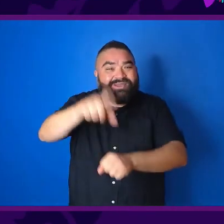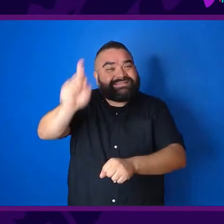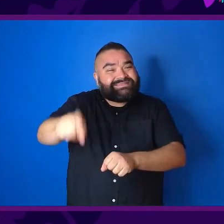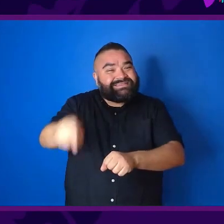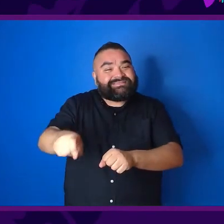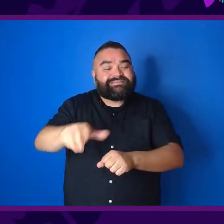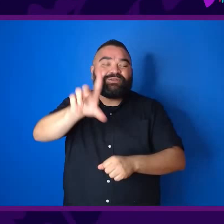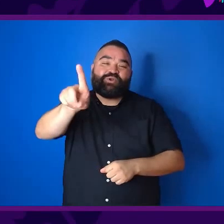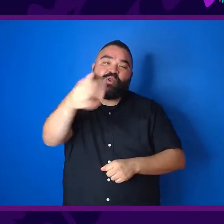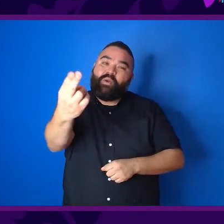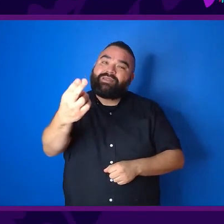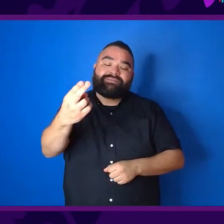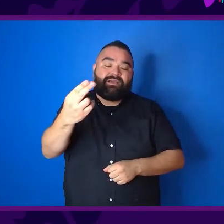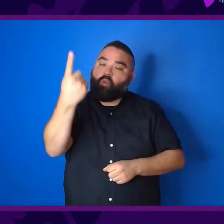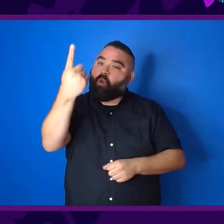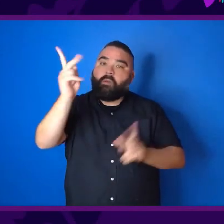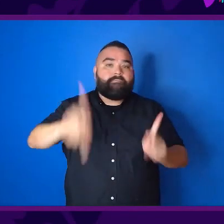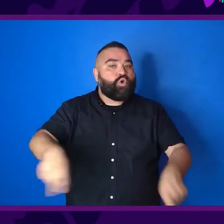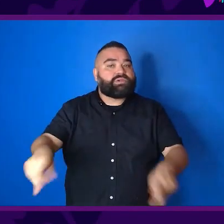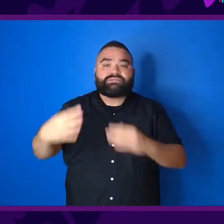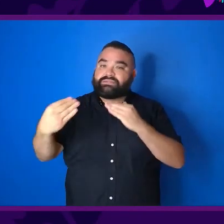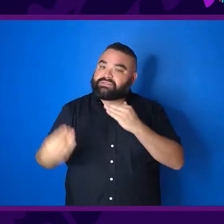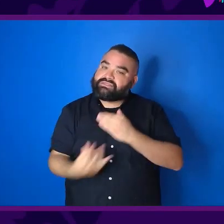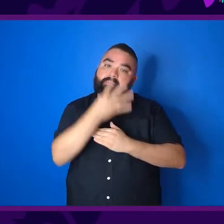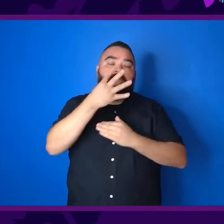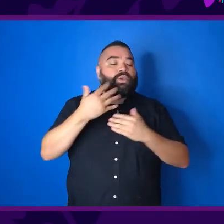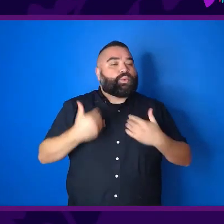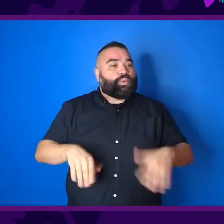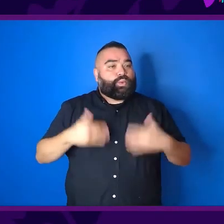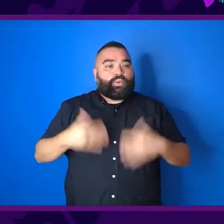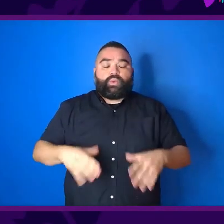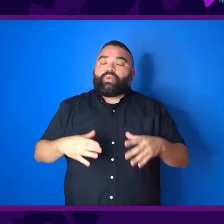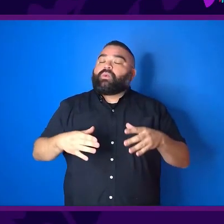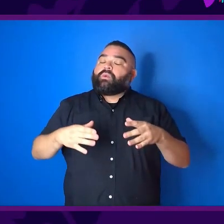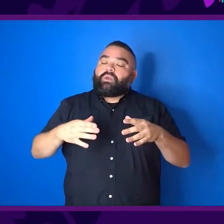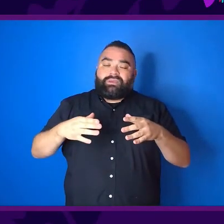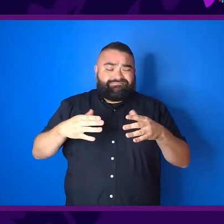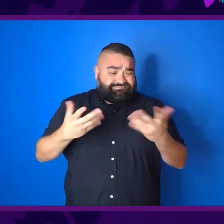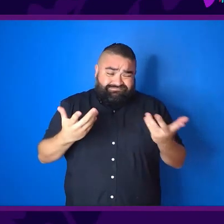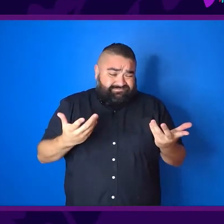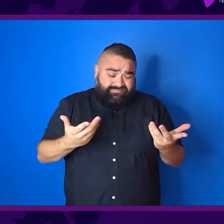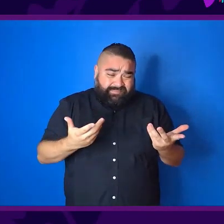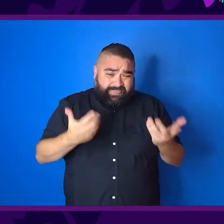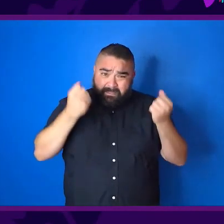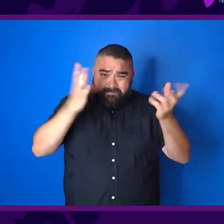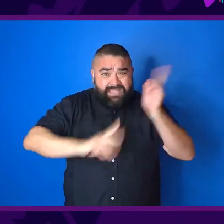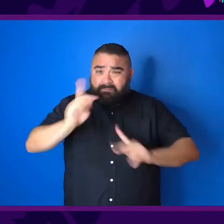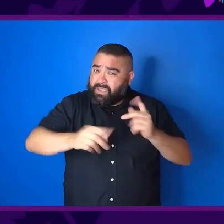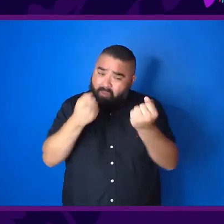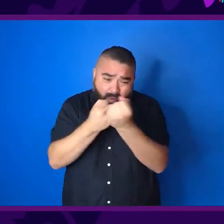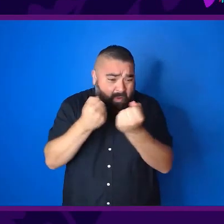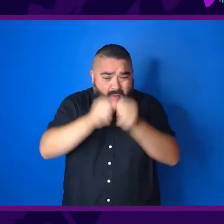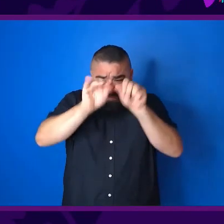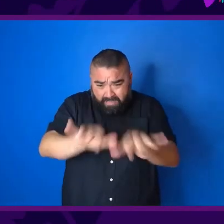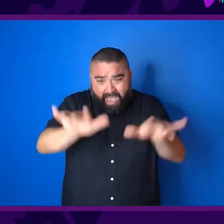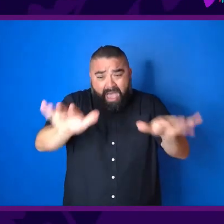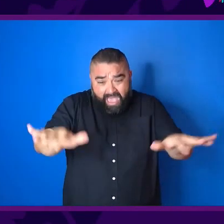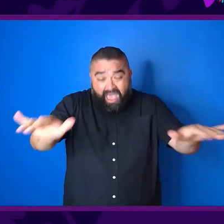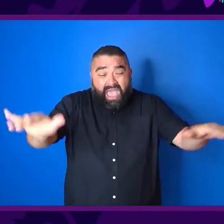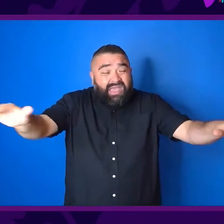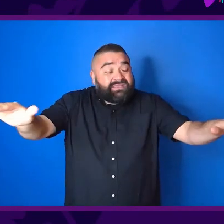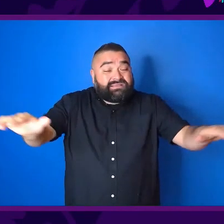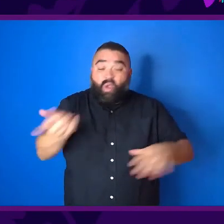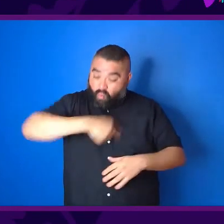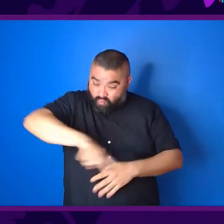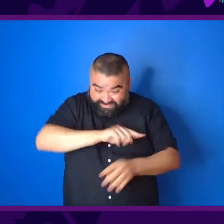one person that has inspired and been a multiplier of so many people. And for me, we have to continue to inspire